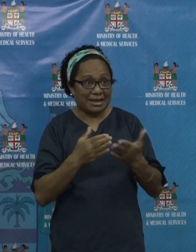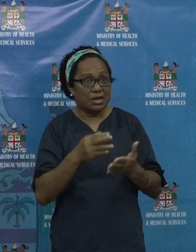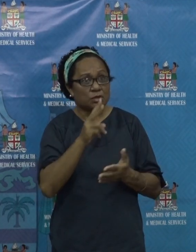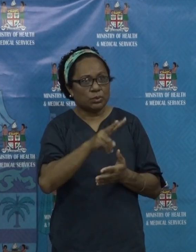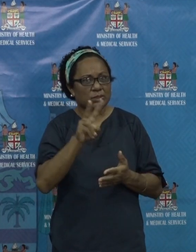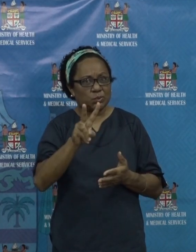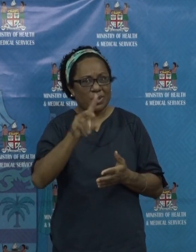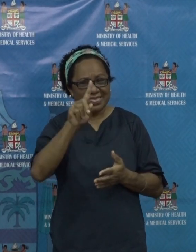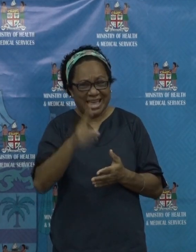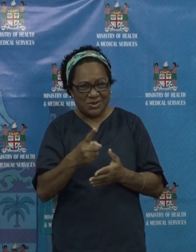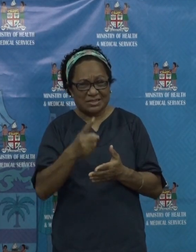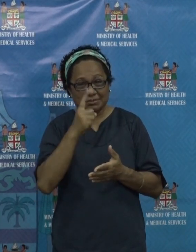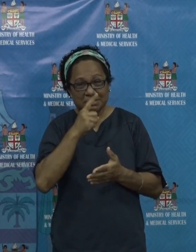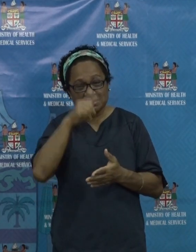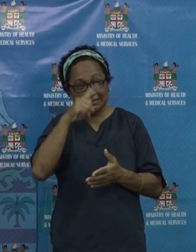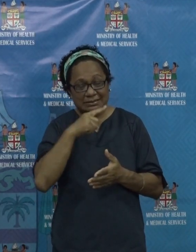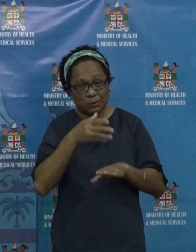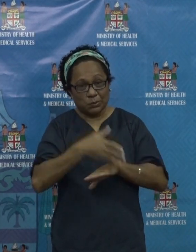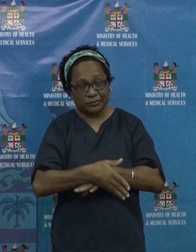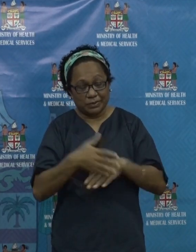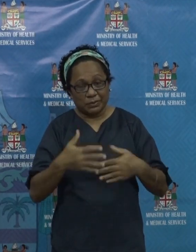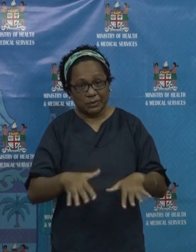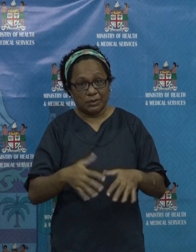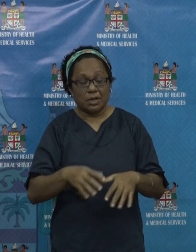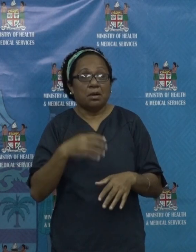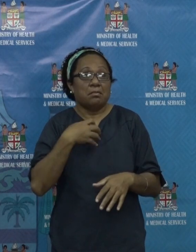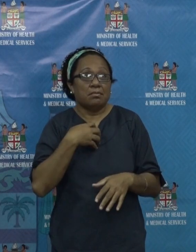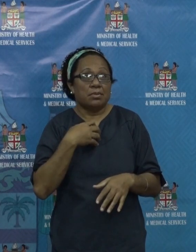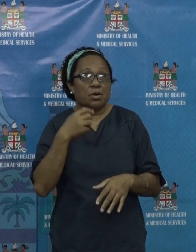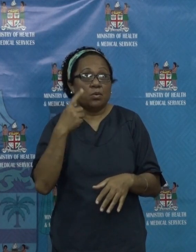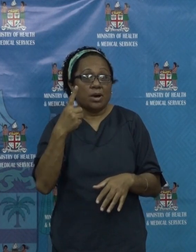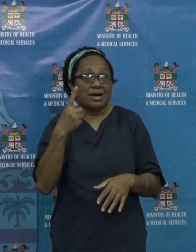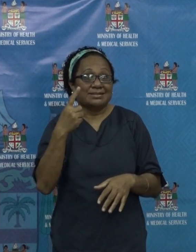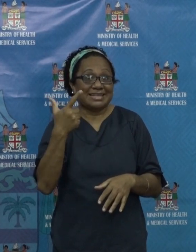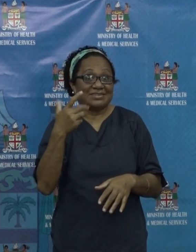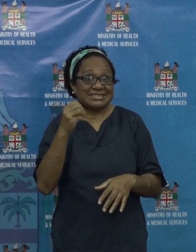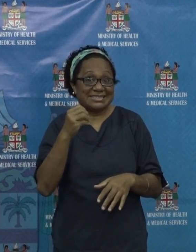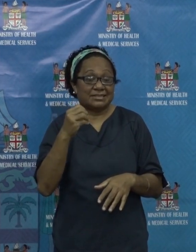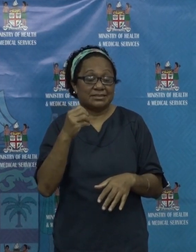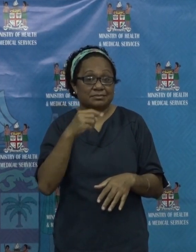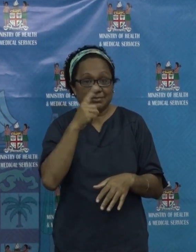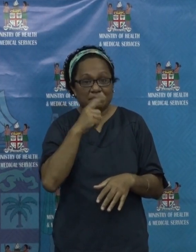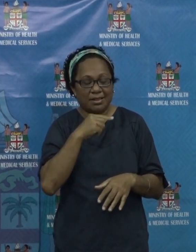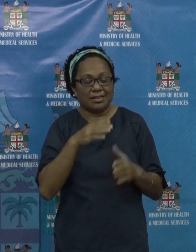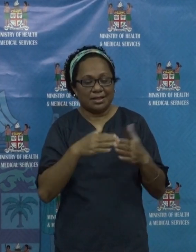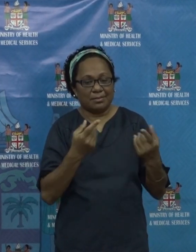22,000 cases and more than 170 deaths.